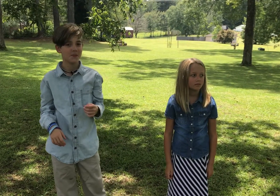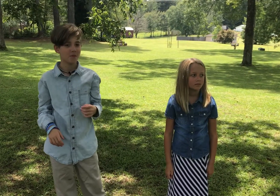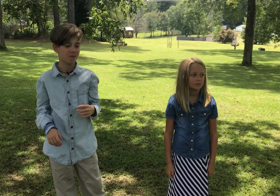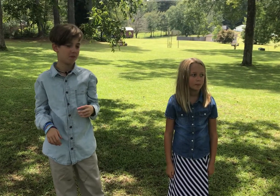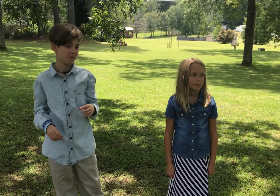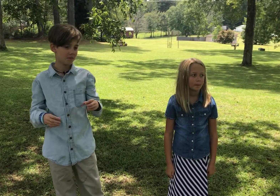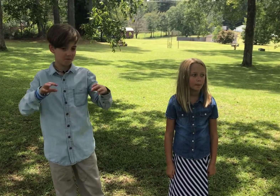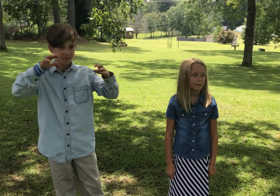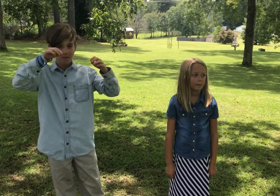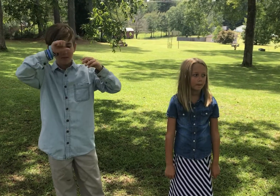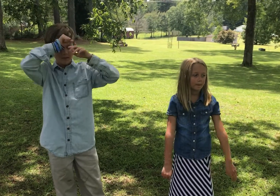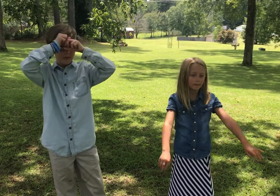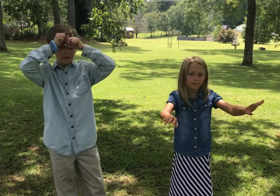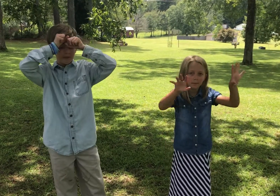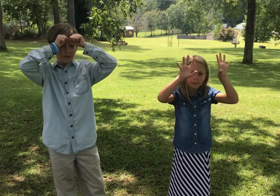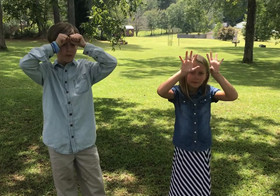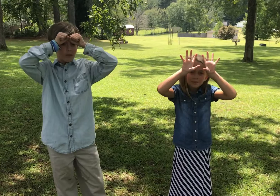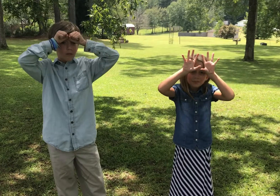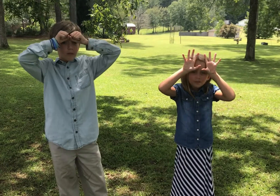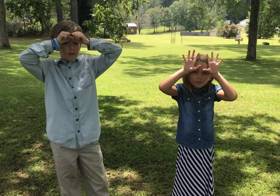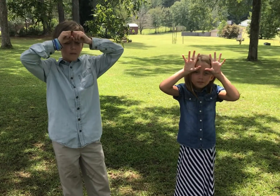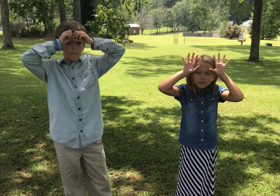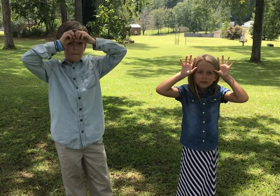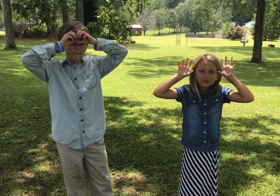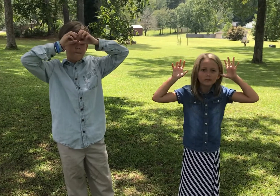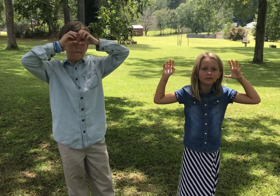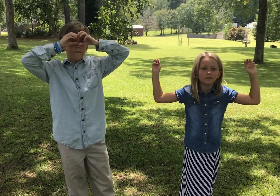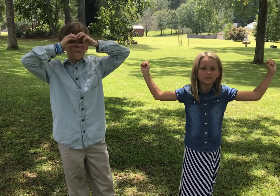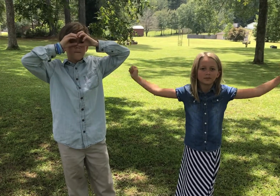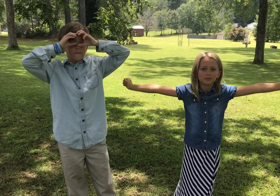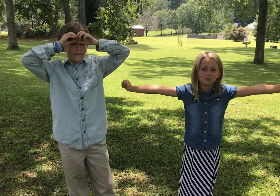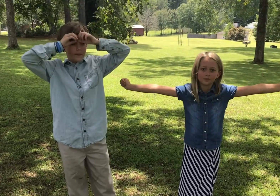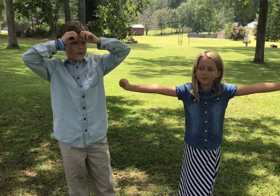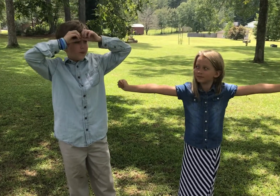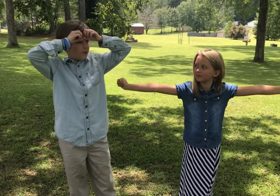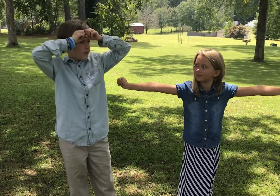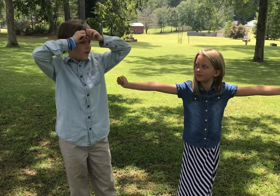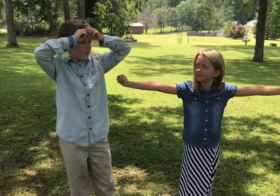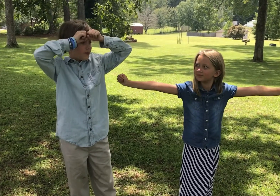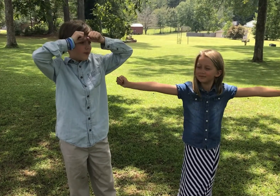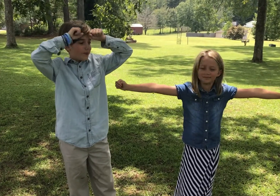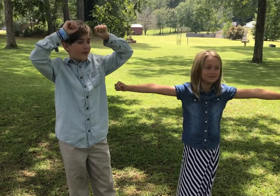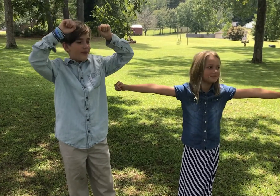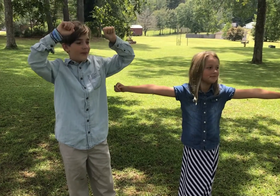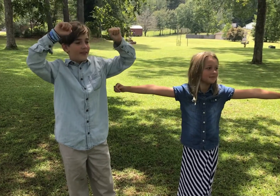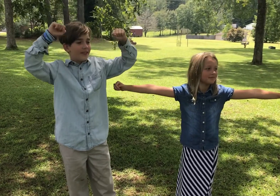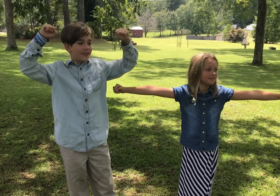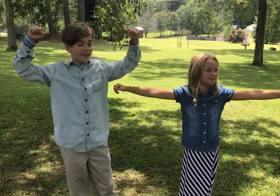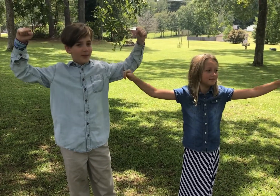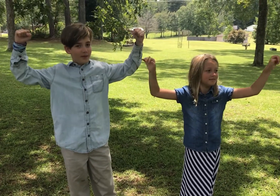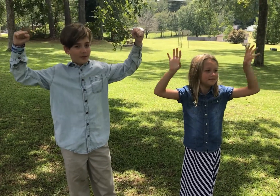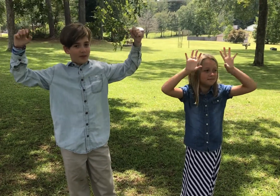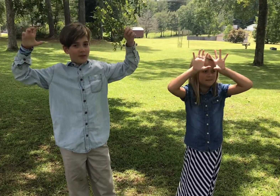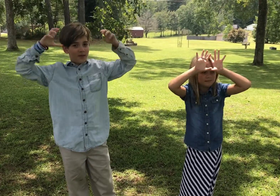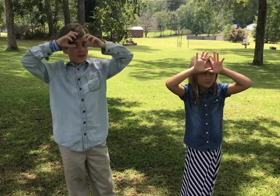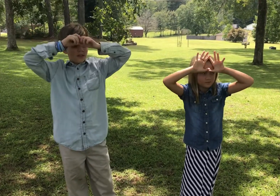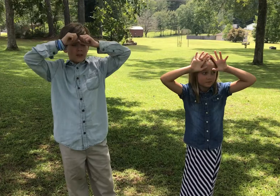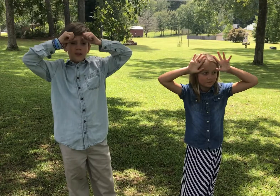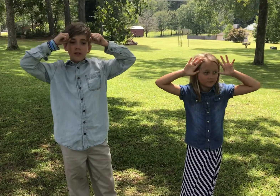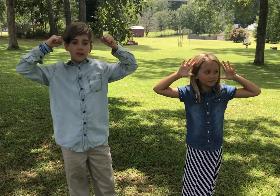of your forehead, you trace the pattern or path of the tricorn hats that were so popular in colonial times. So for